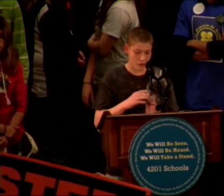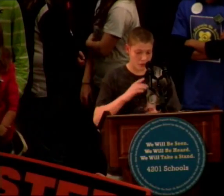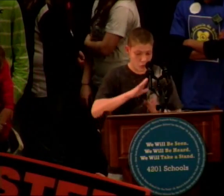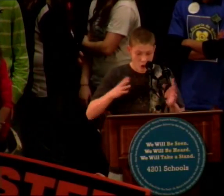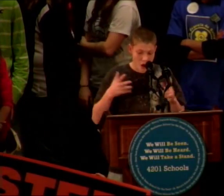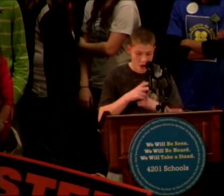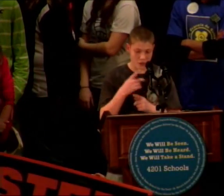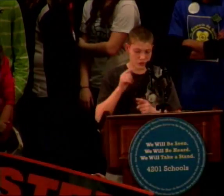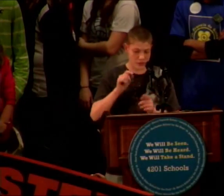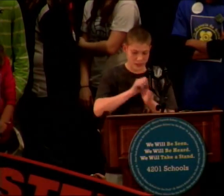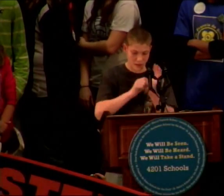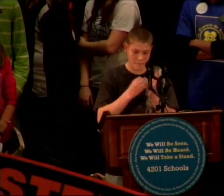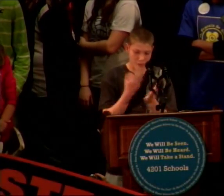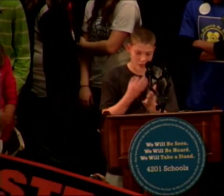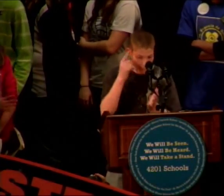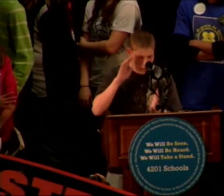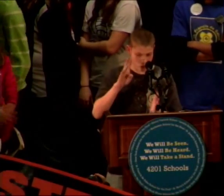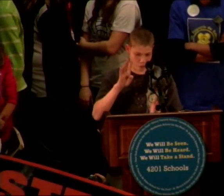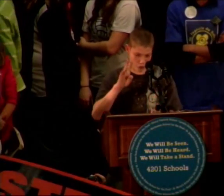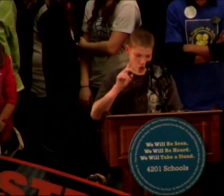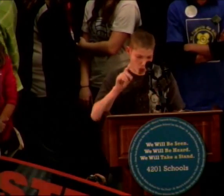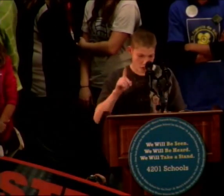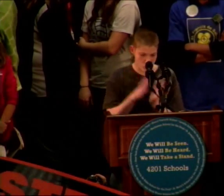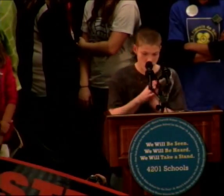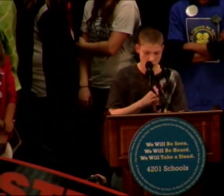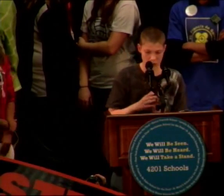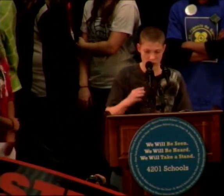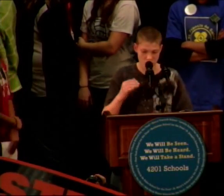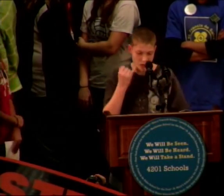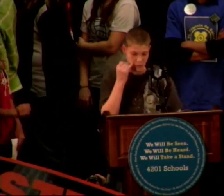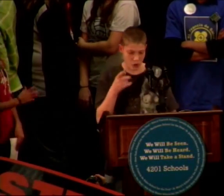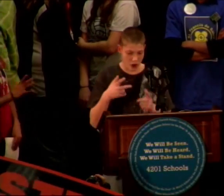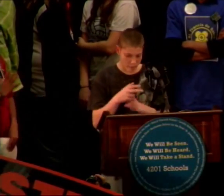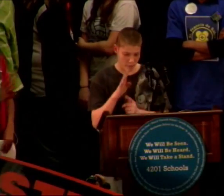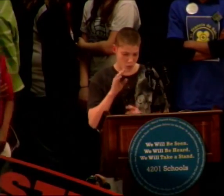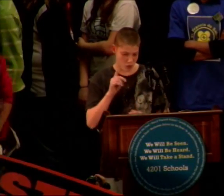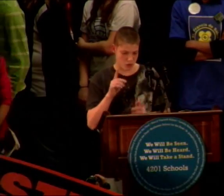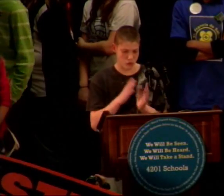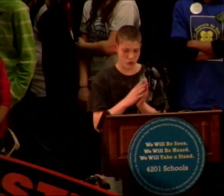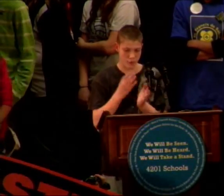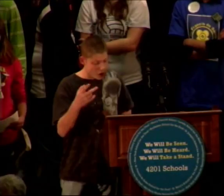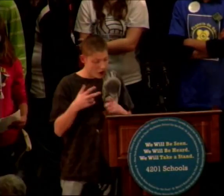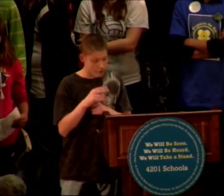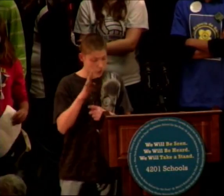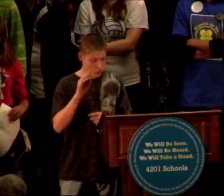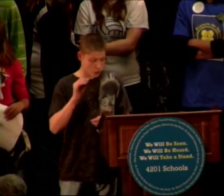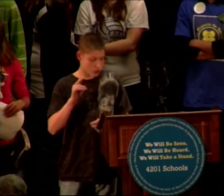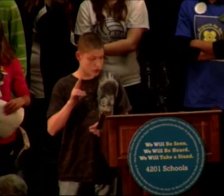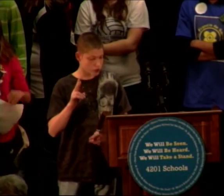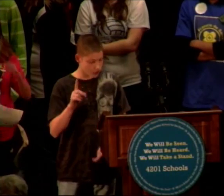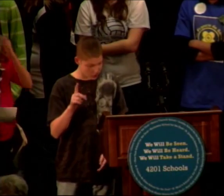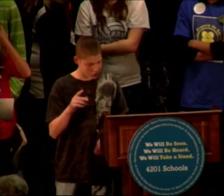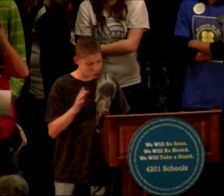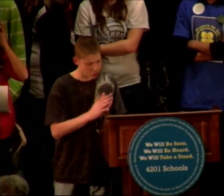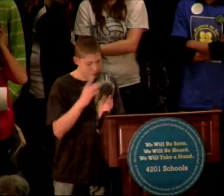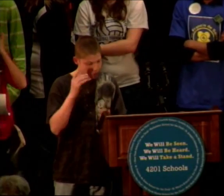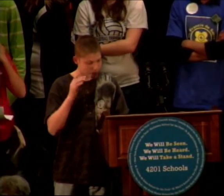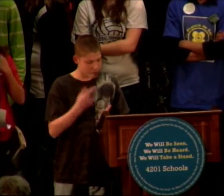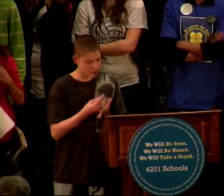I don't want to go to a public school. So please don't cut the state funds for 4201 schools. If you cut the 4201